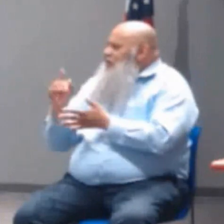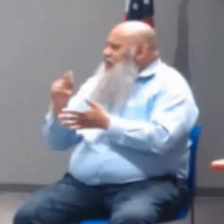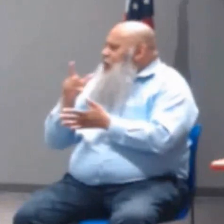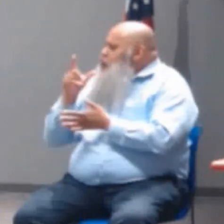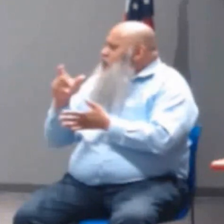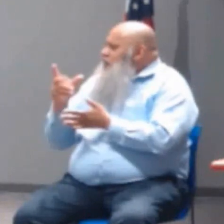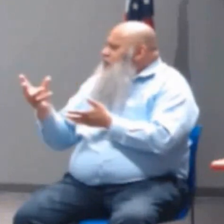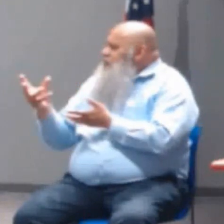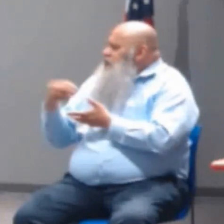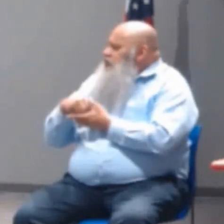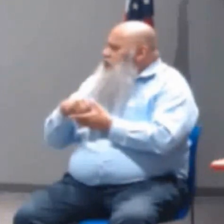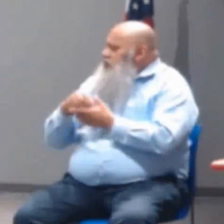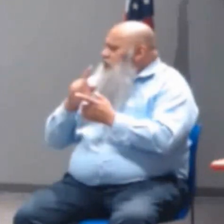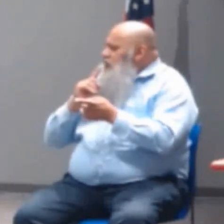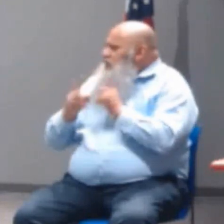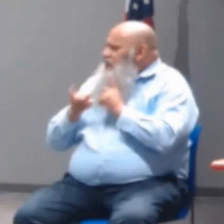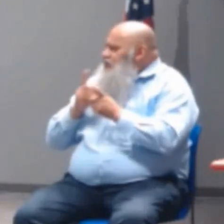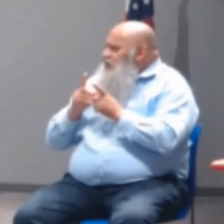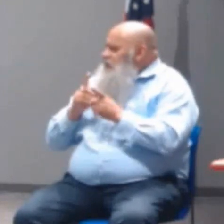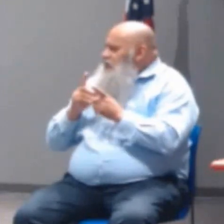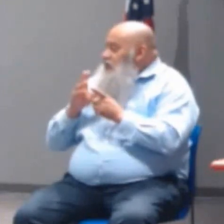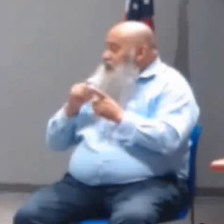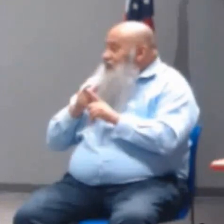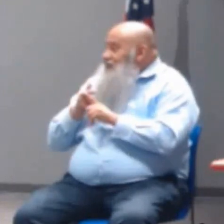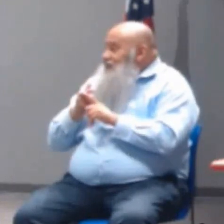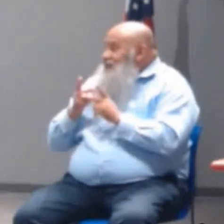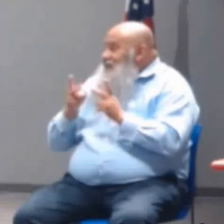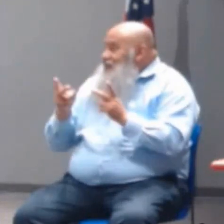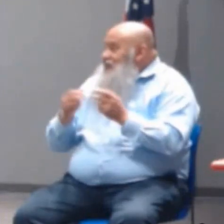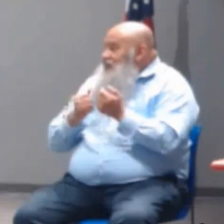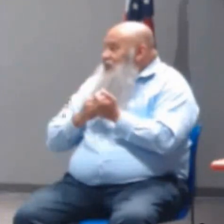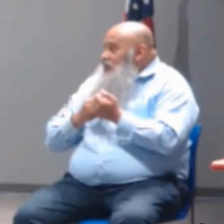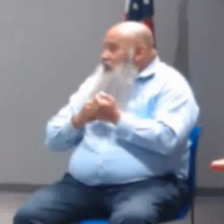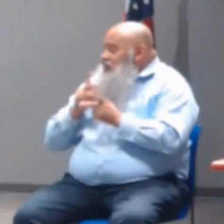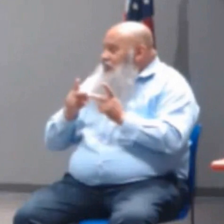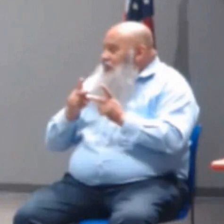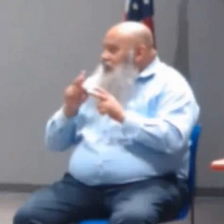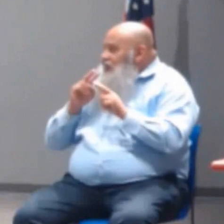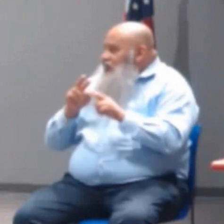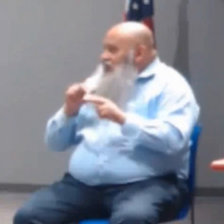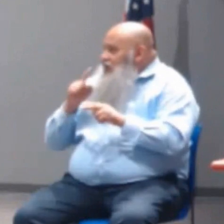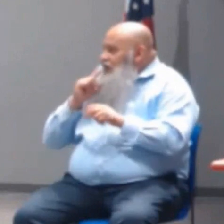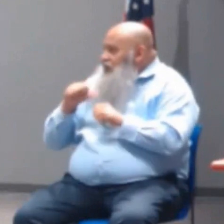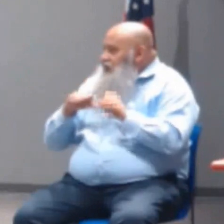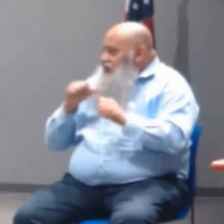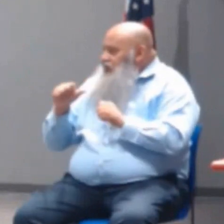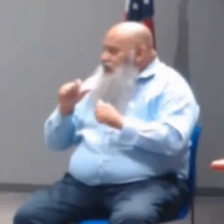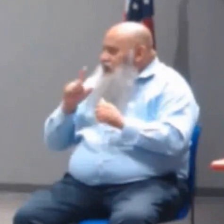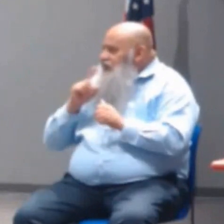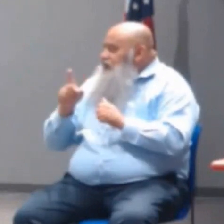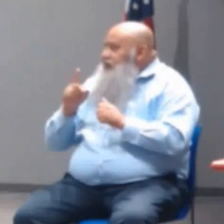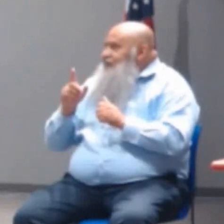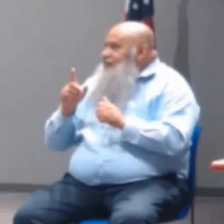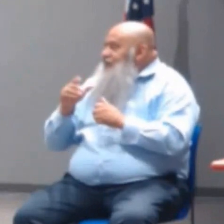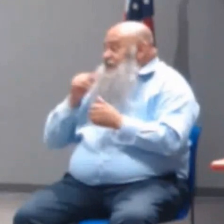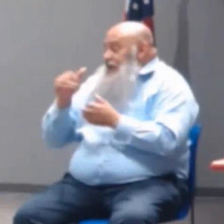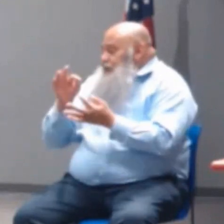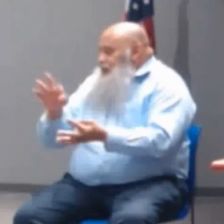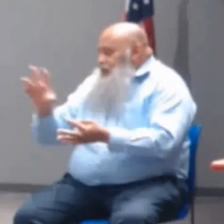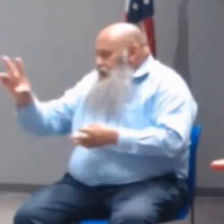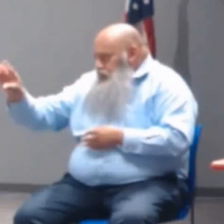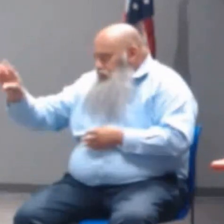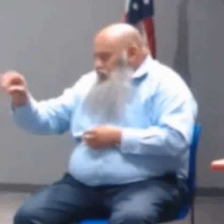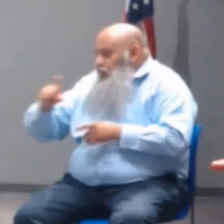into the conversation. And it's been so supportive, and people really look out for each other. It's far, far, far from perfect,